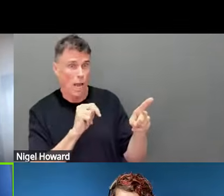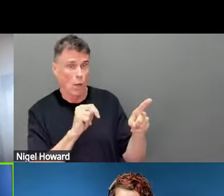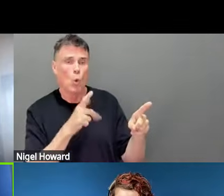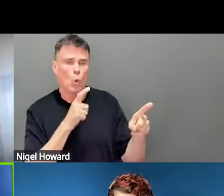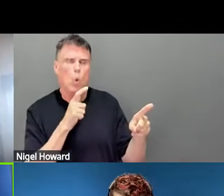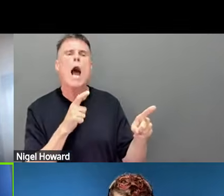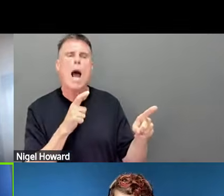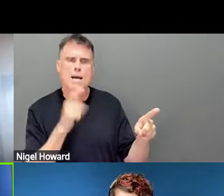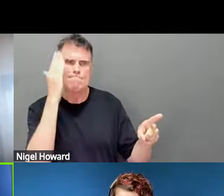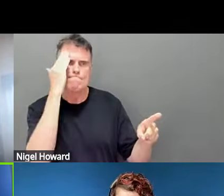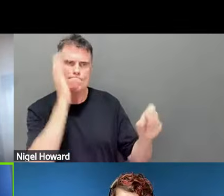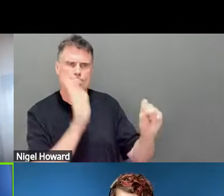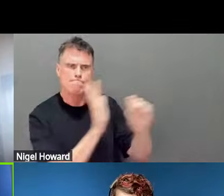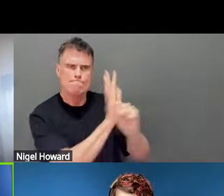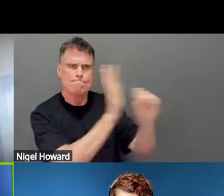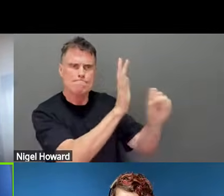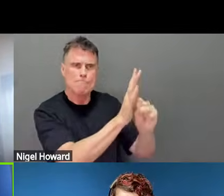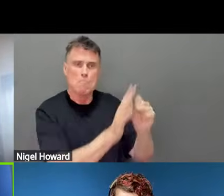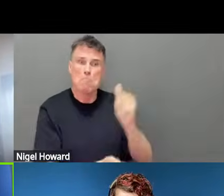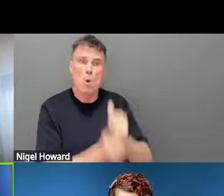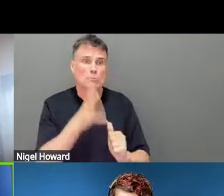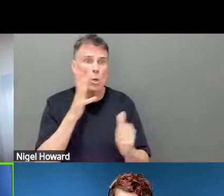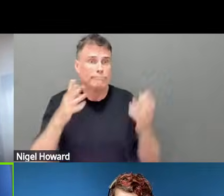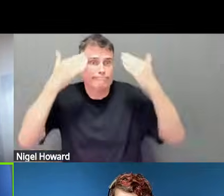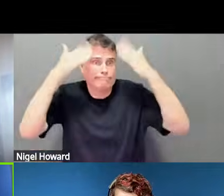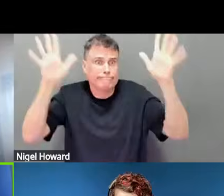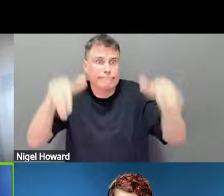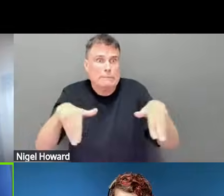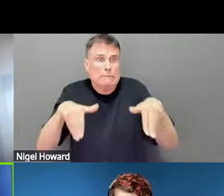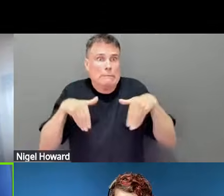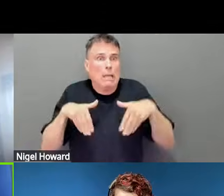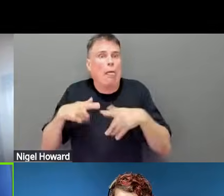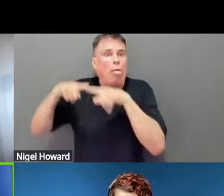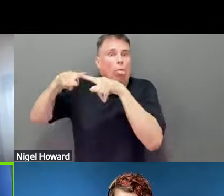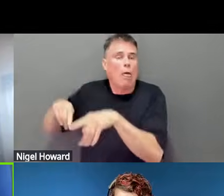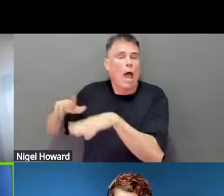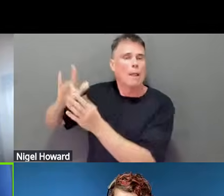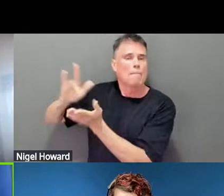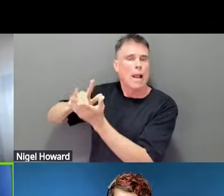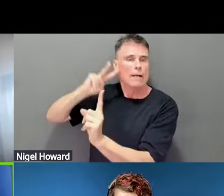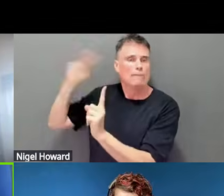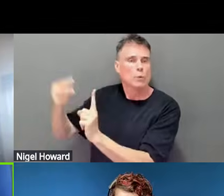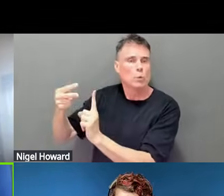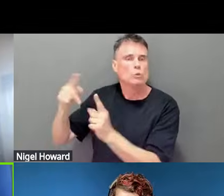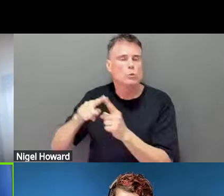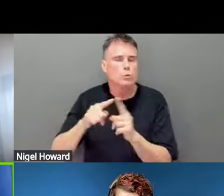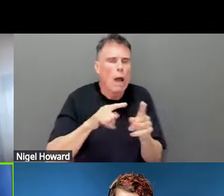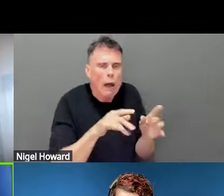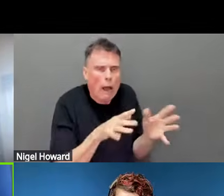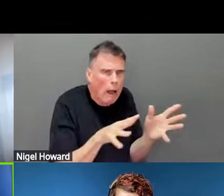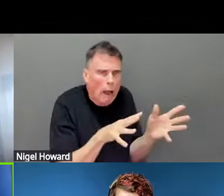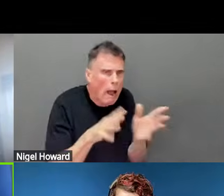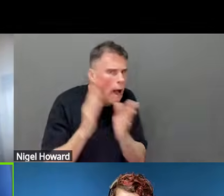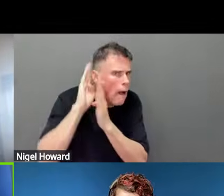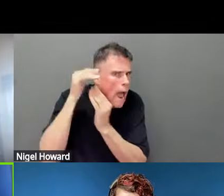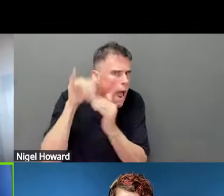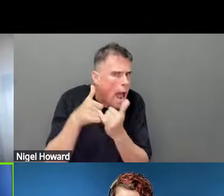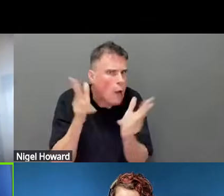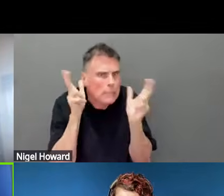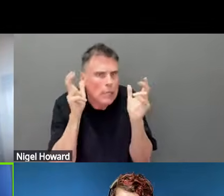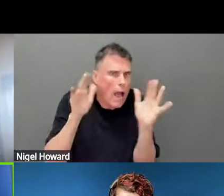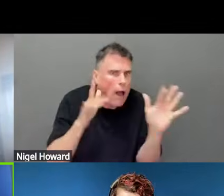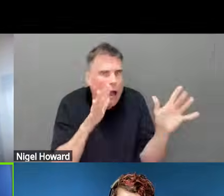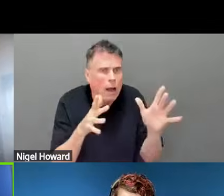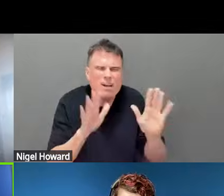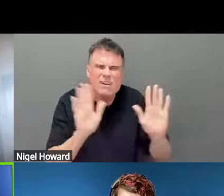There are parents who may not be like Tim or Brian, who are able to advocate for their child's needs. There are other parents who